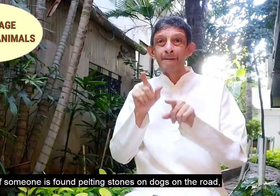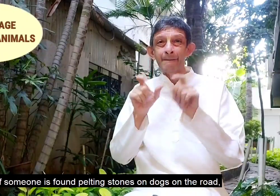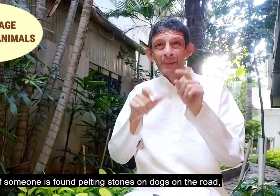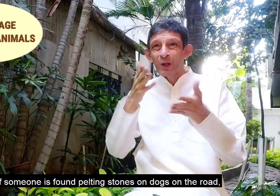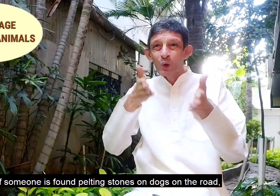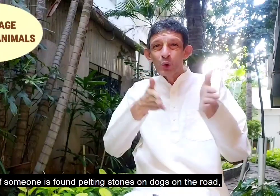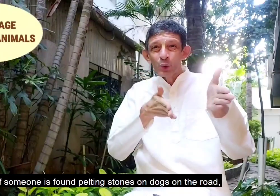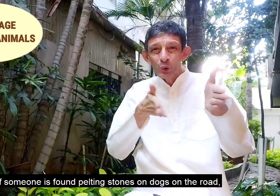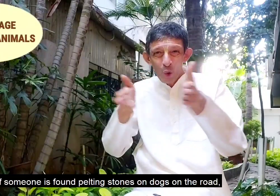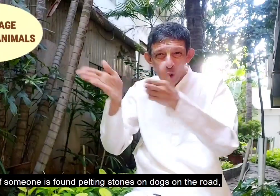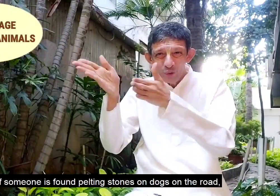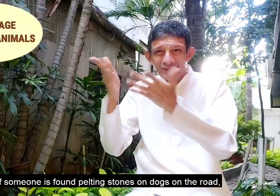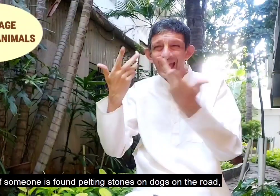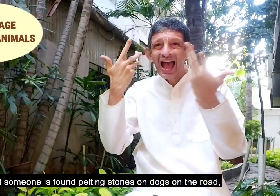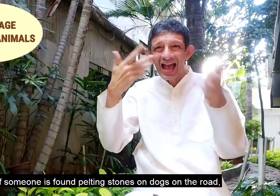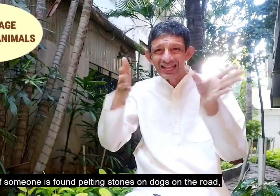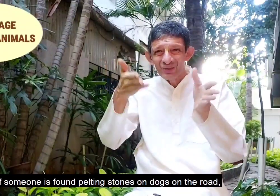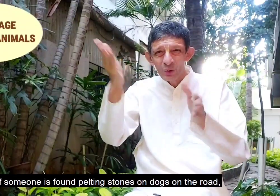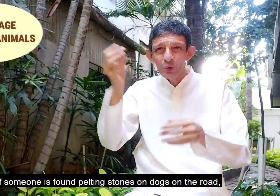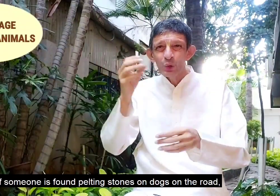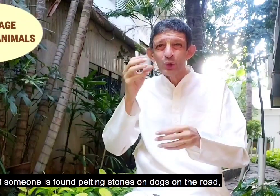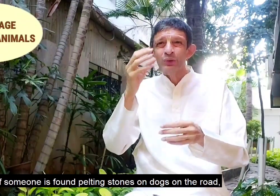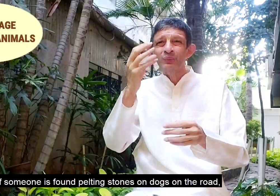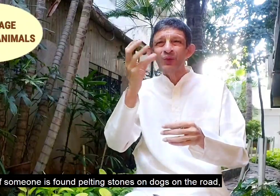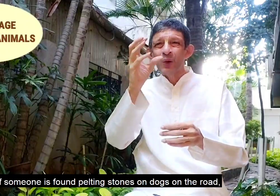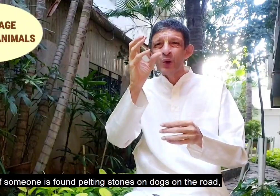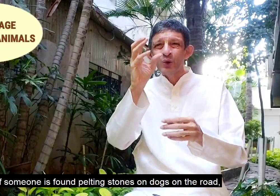If someone is found pelting stones on dogs on the road.